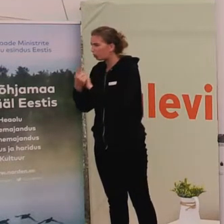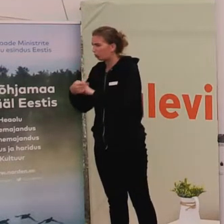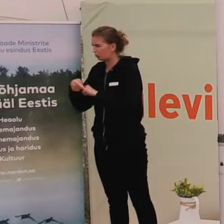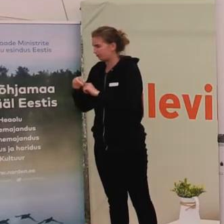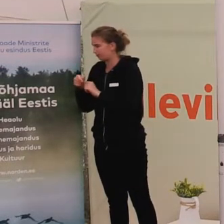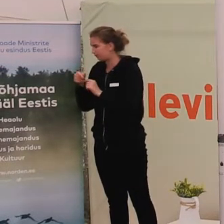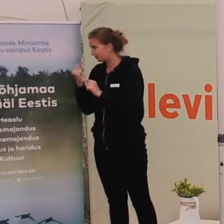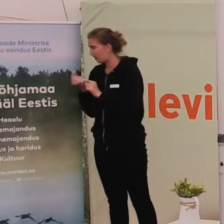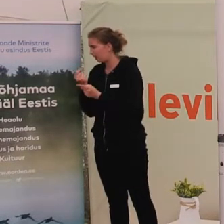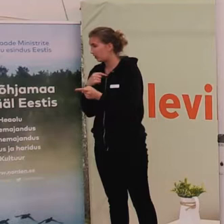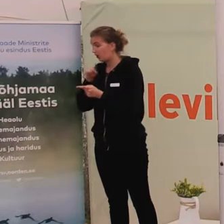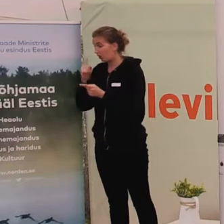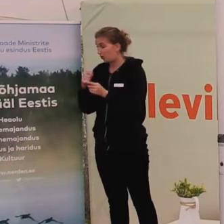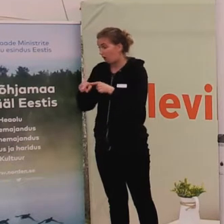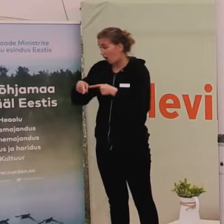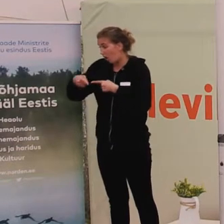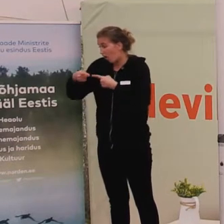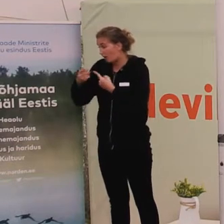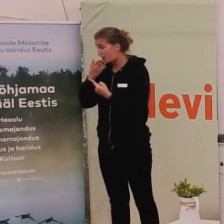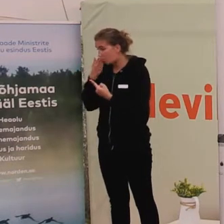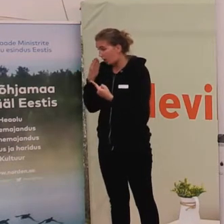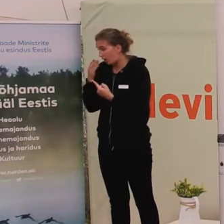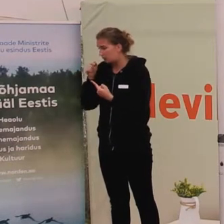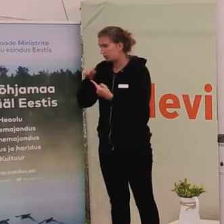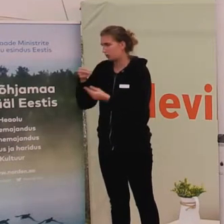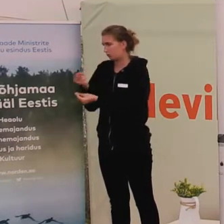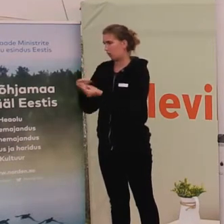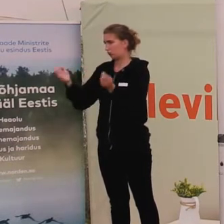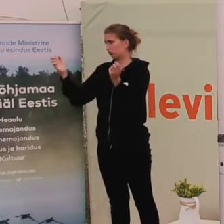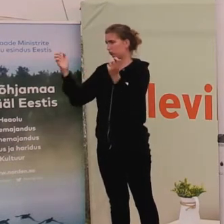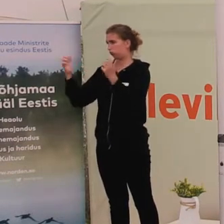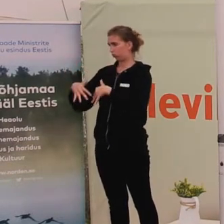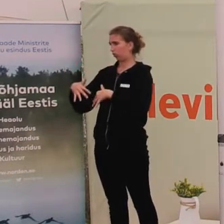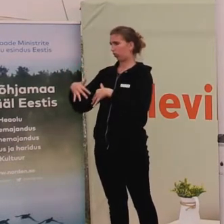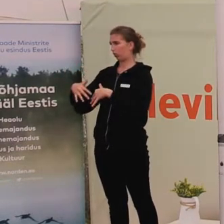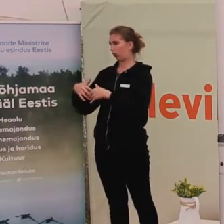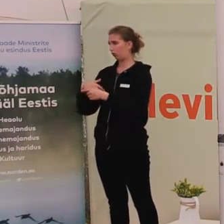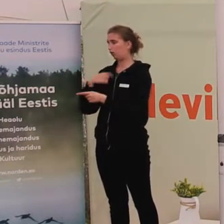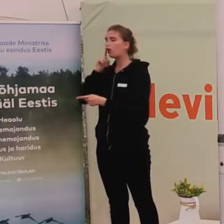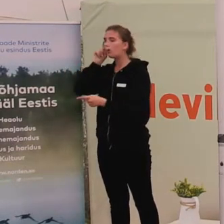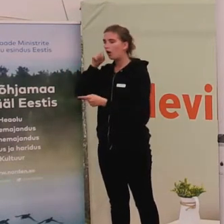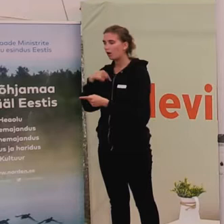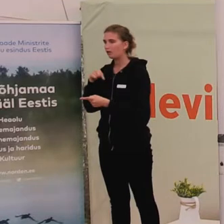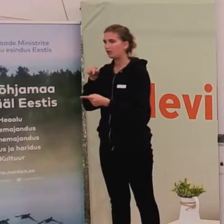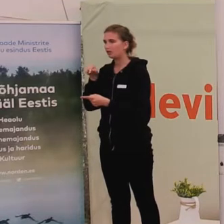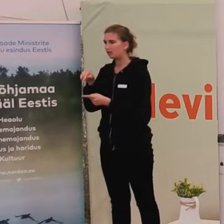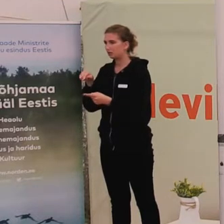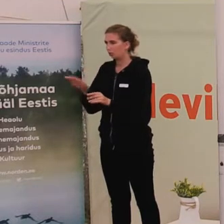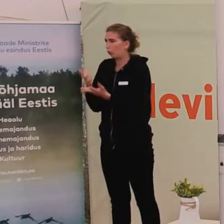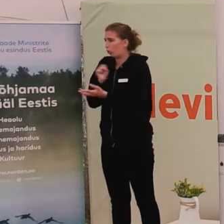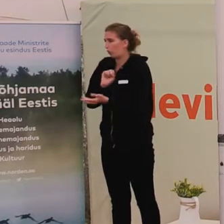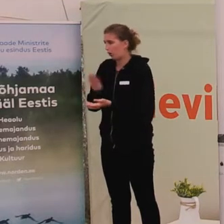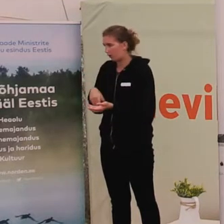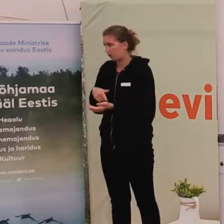that without growth, everything will collapse. The economy will collapse. And I think we show that this does not need to happen. We